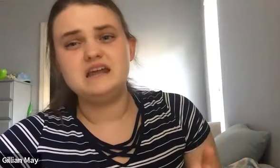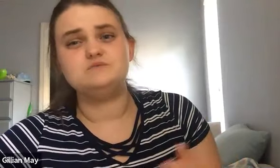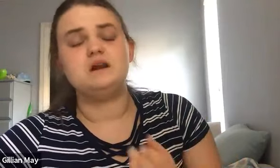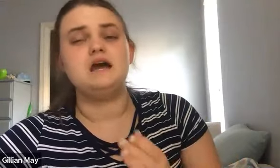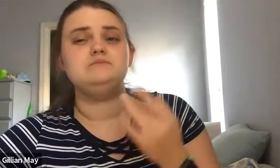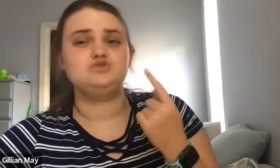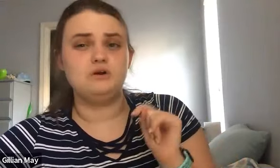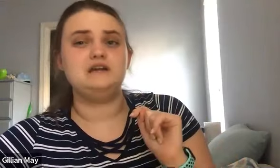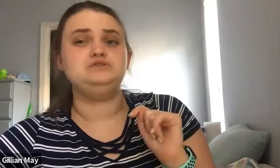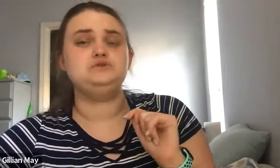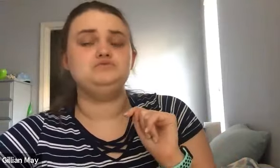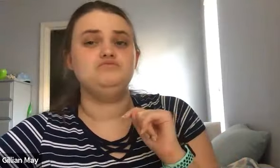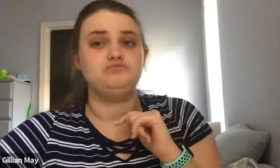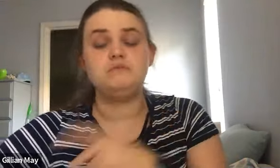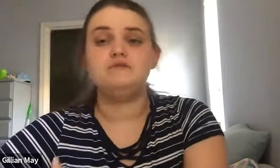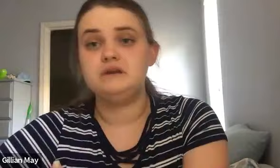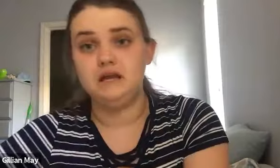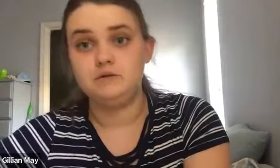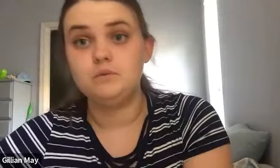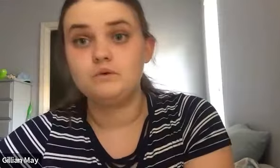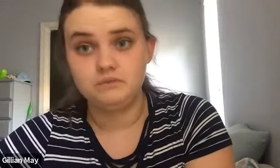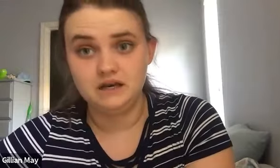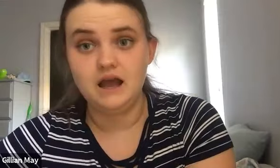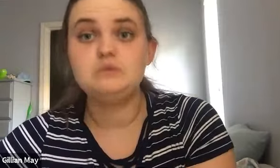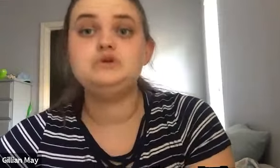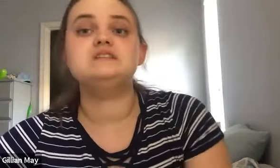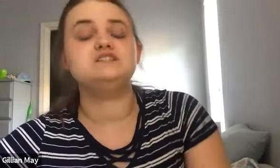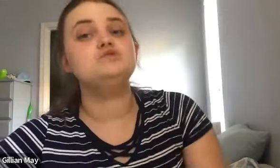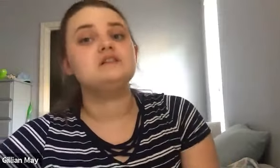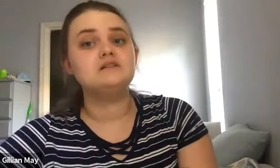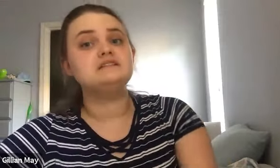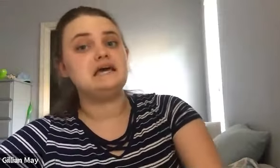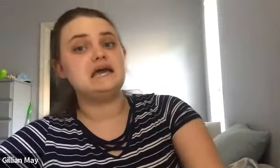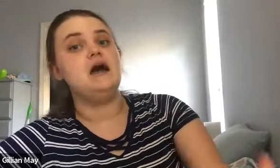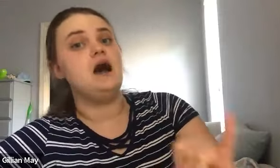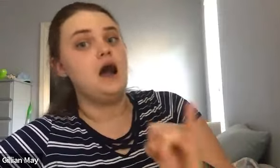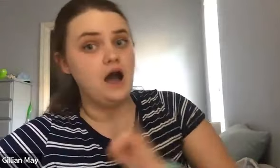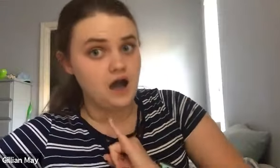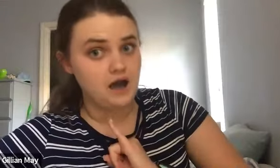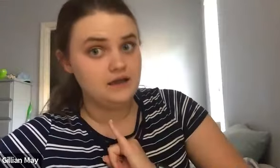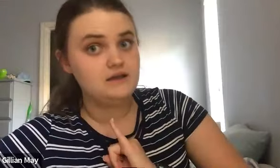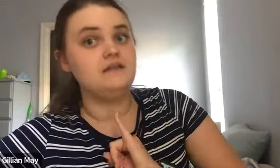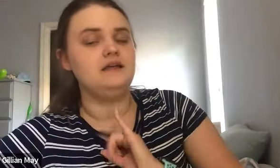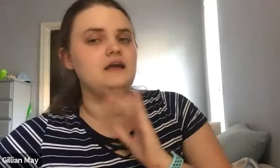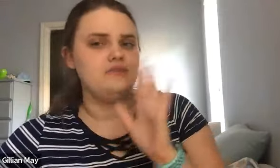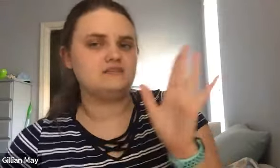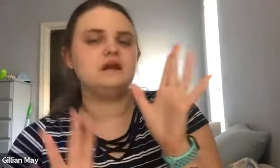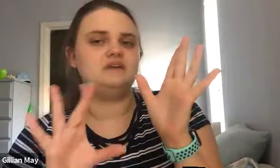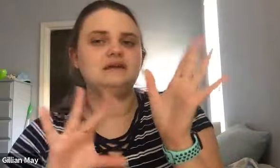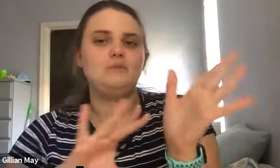is when I am trying to, like reading, when we're reading, I will use that to clearly say I. Like, and that's when I'm getting